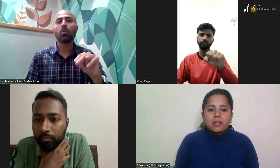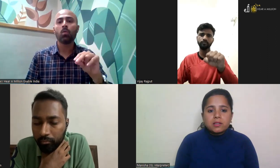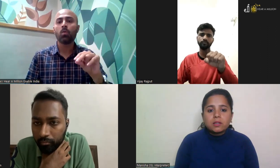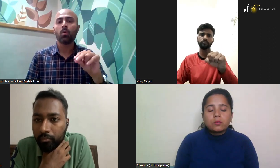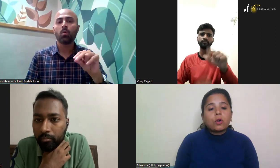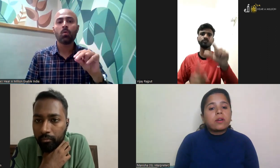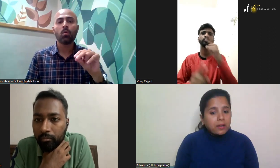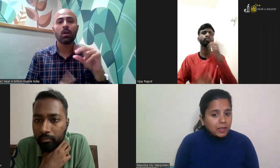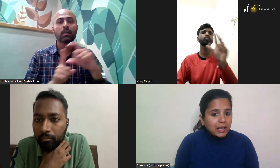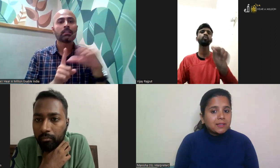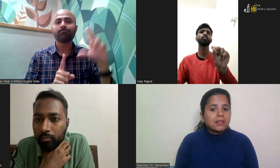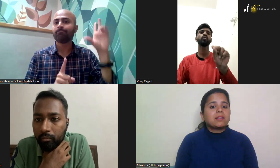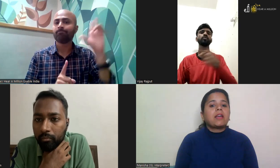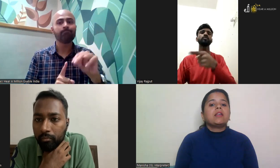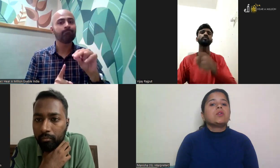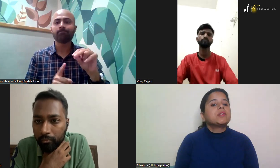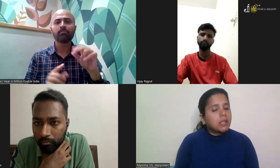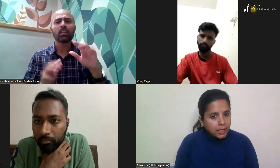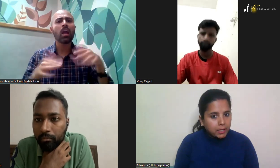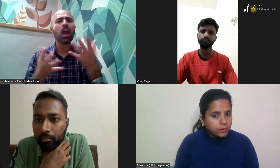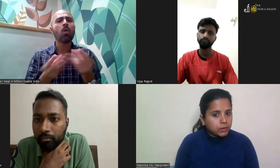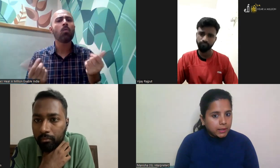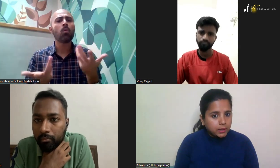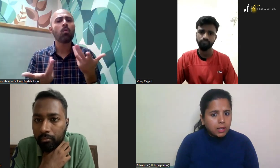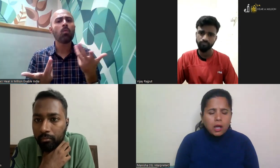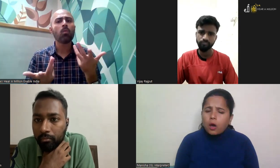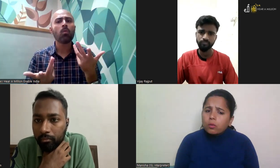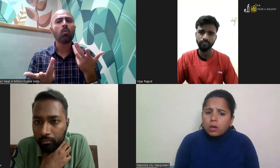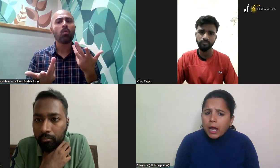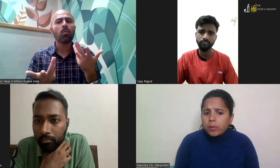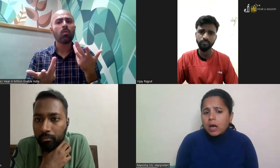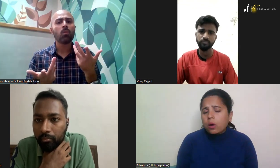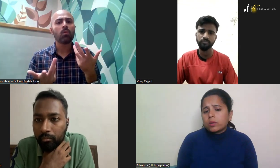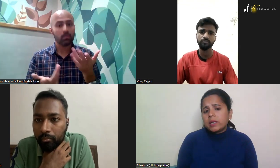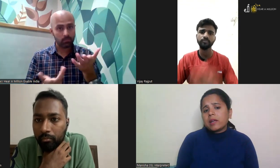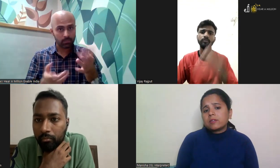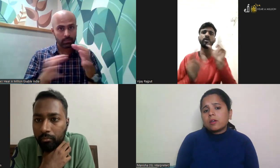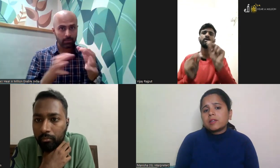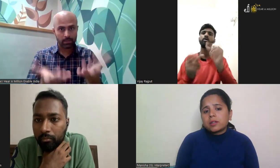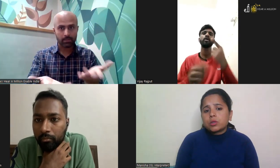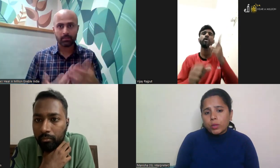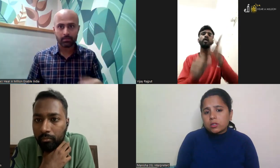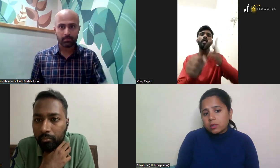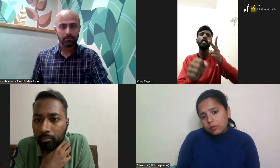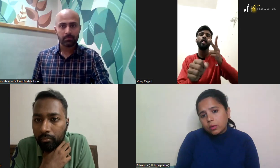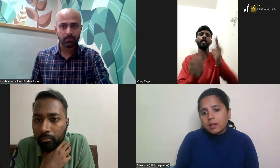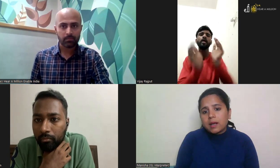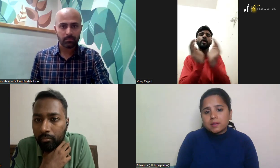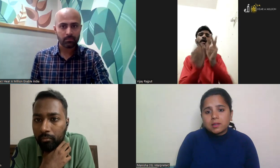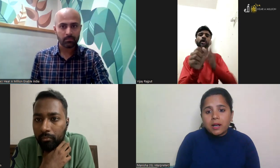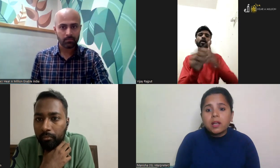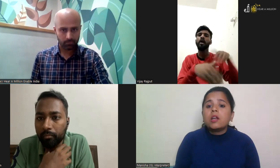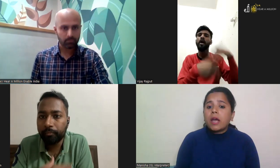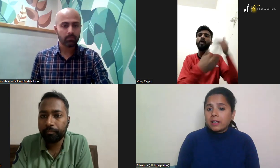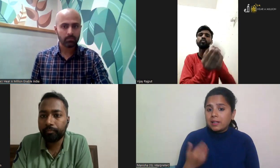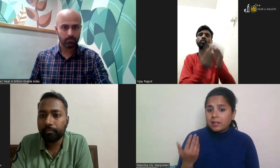he asked for driving license and he was denied for that. How he can solve this situation if you can